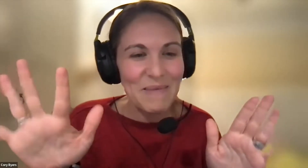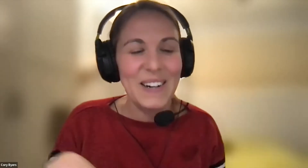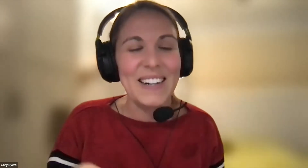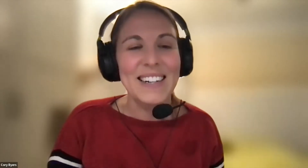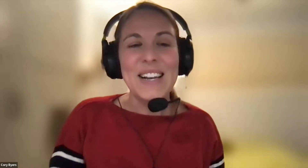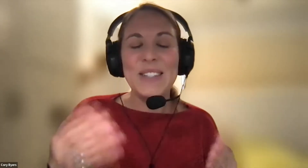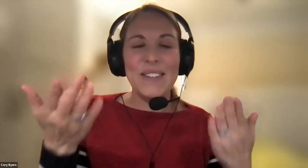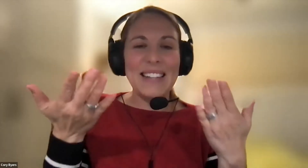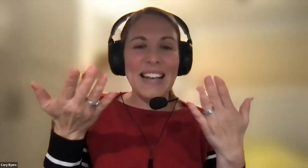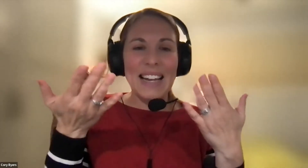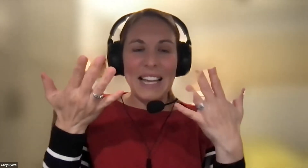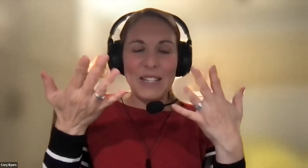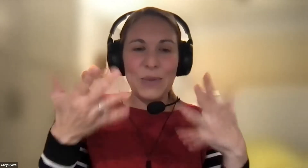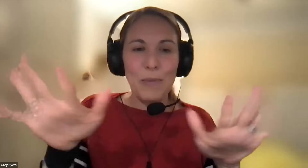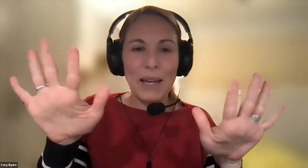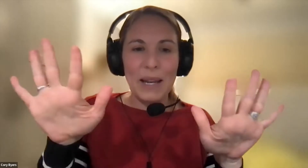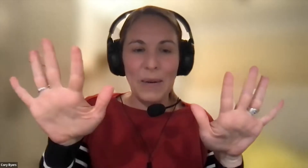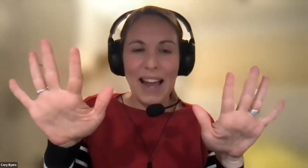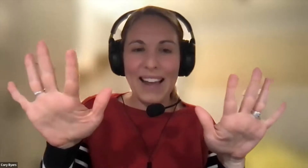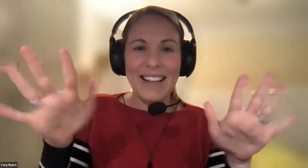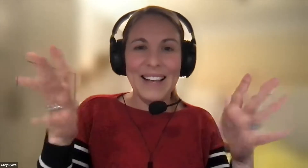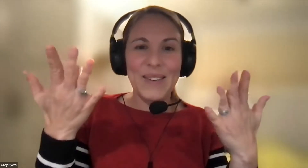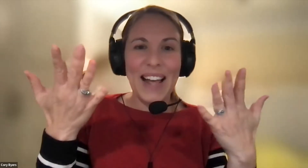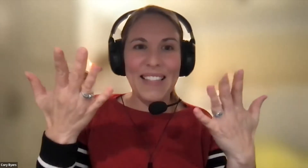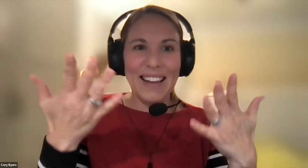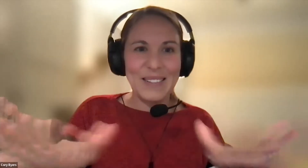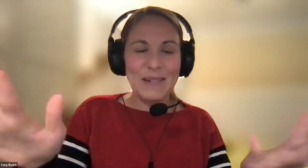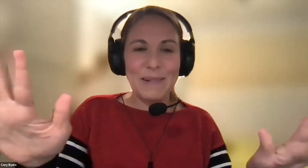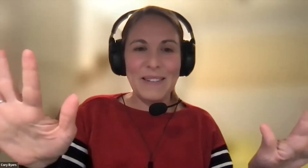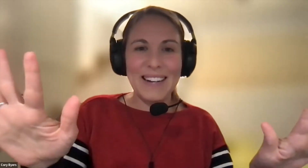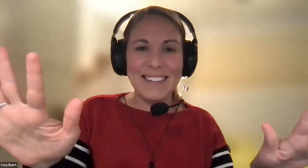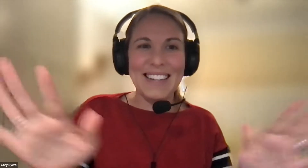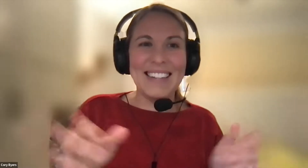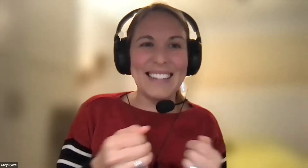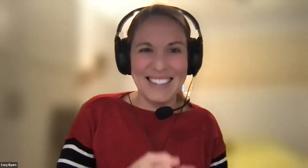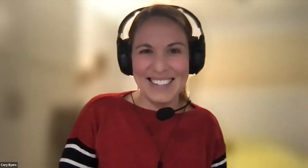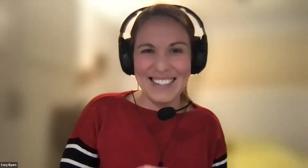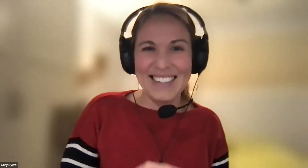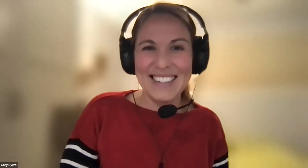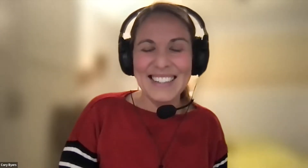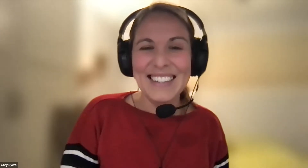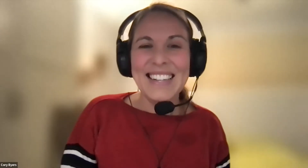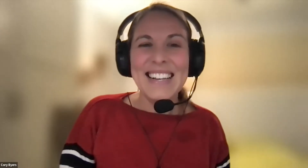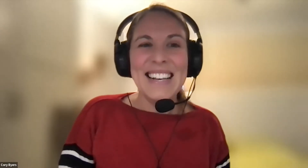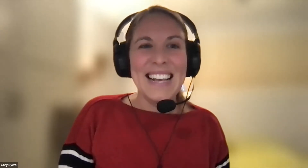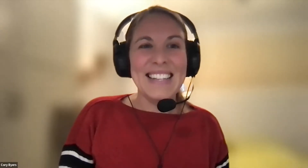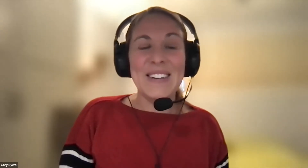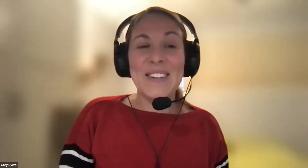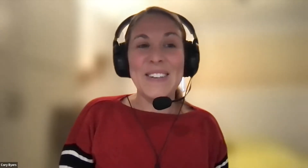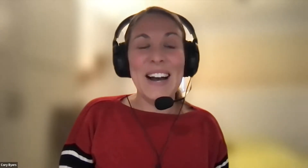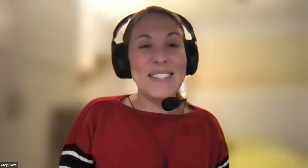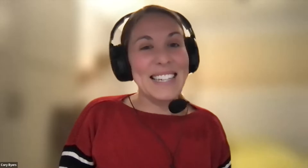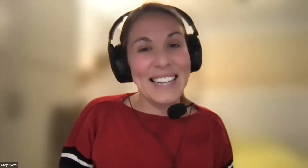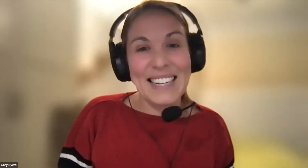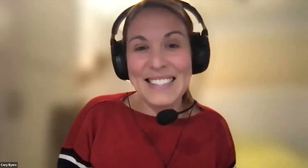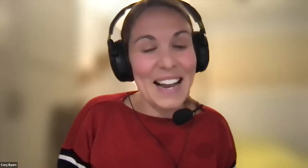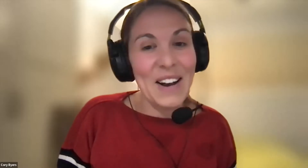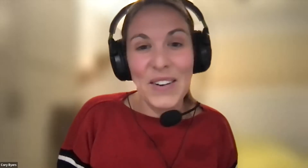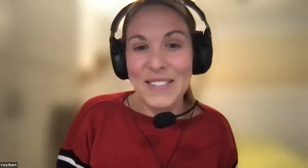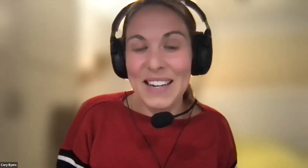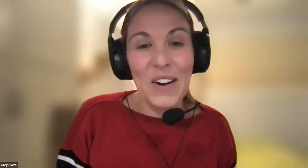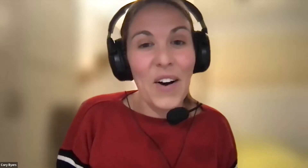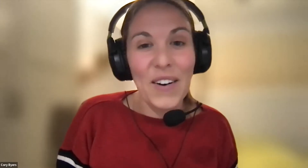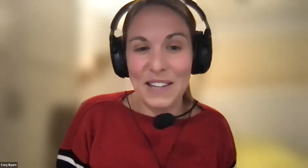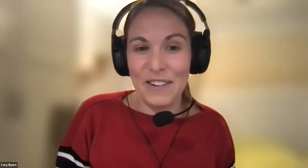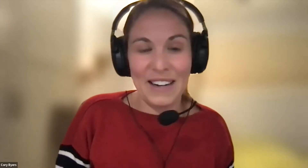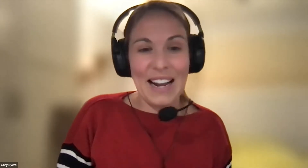eat anymore. So that's kind of like swooping it away. That's what I think, swoop it away. And so I've seen kids sign all